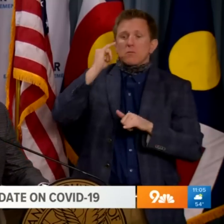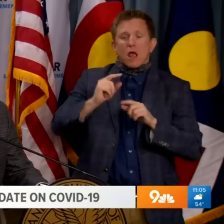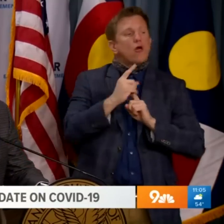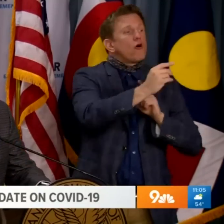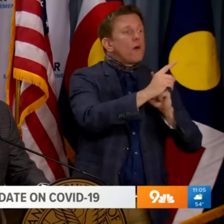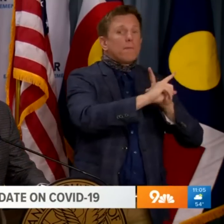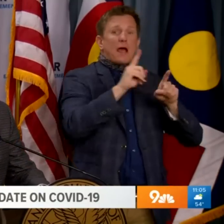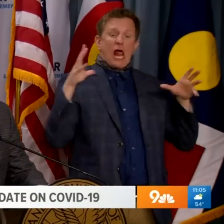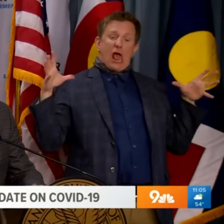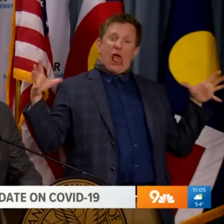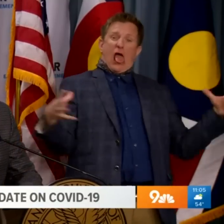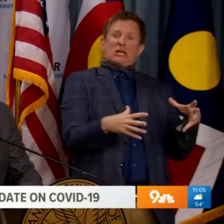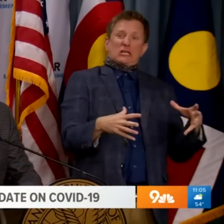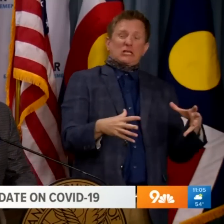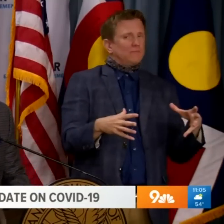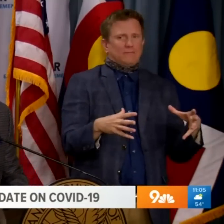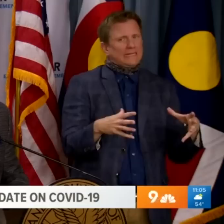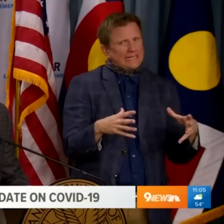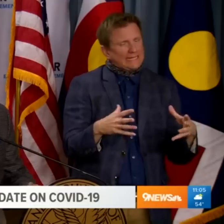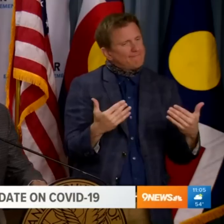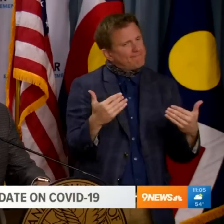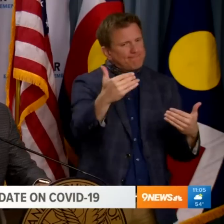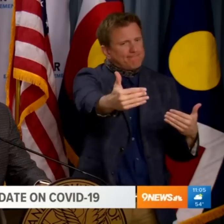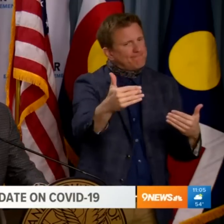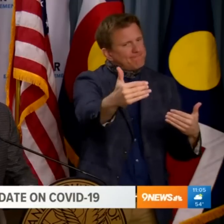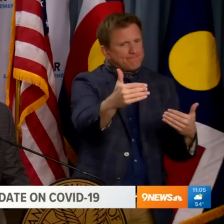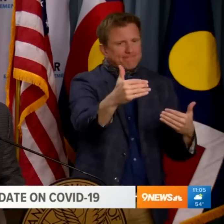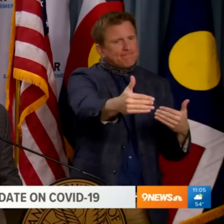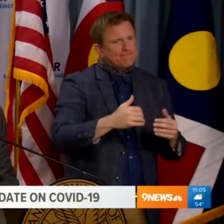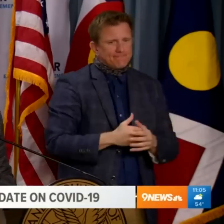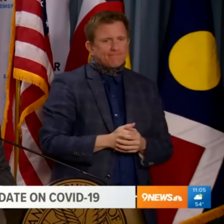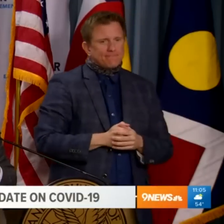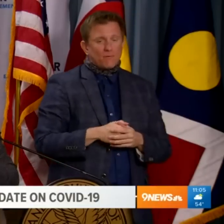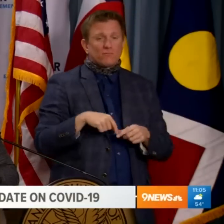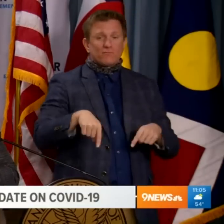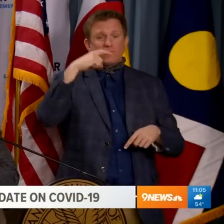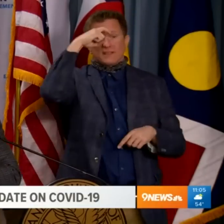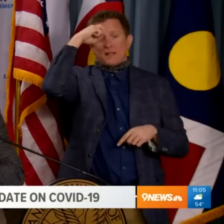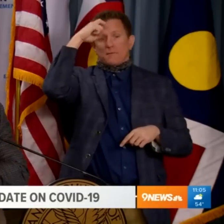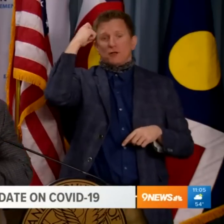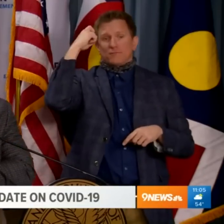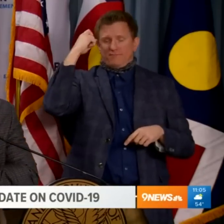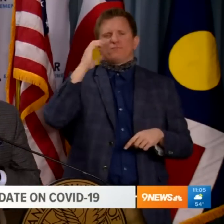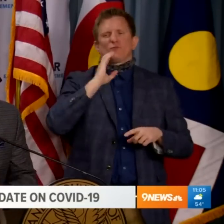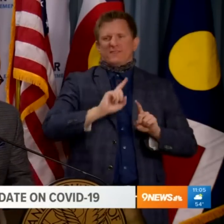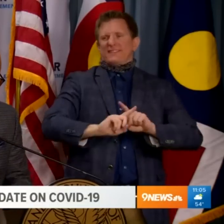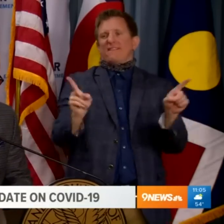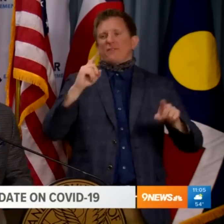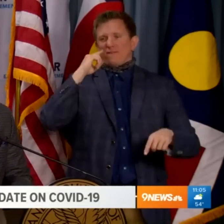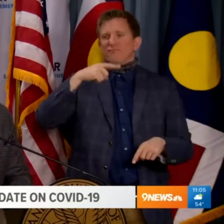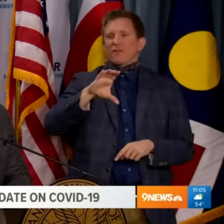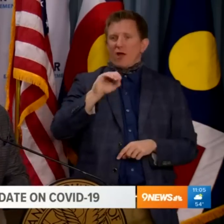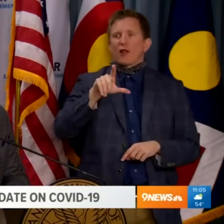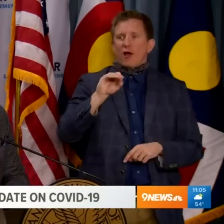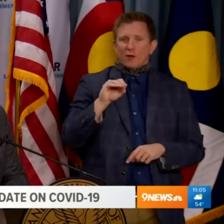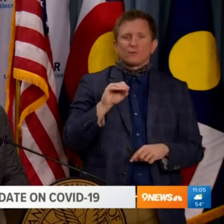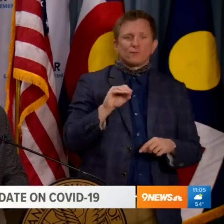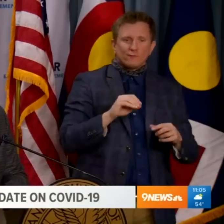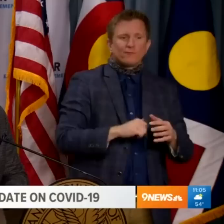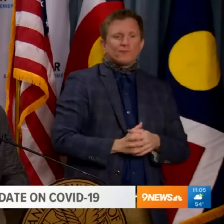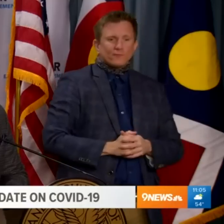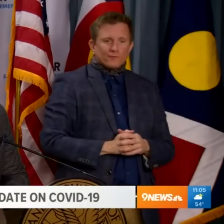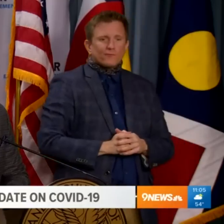you. We as a city should anticipate these restrictions to remain in place for a while, even after